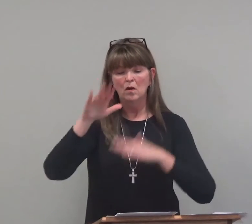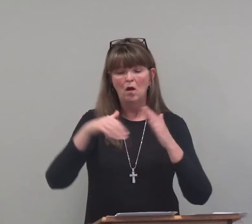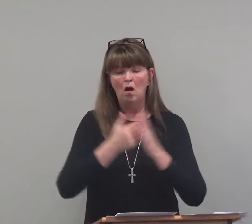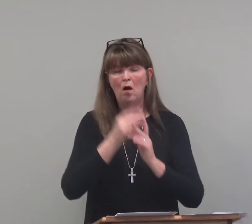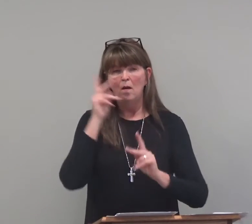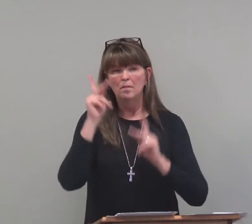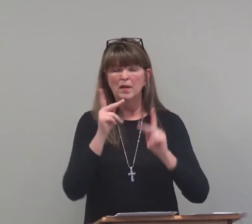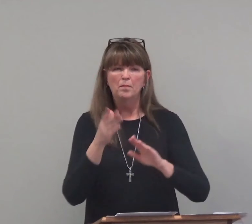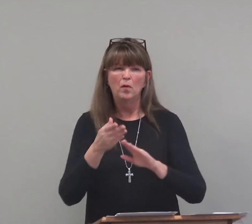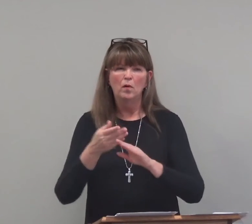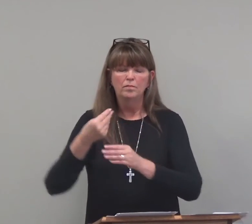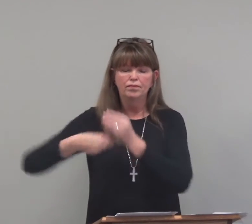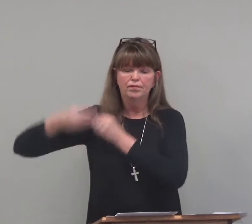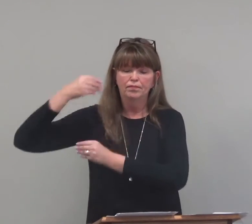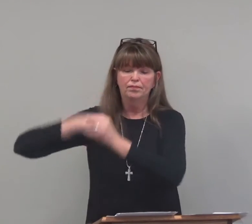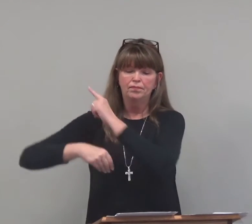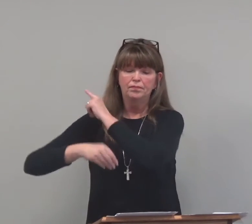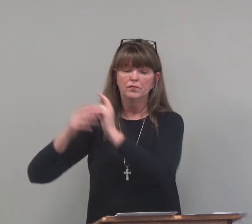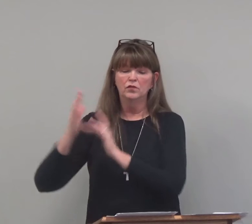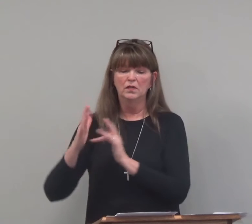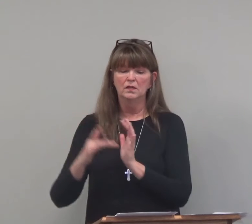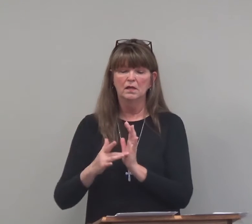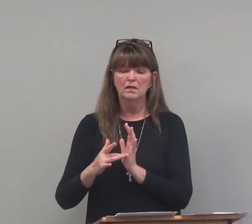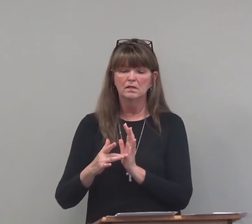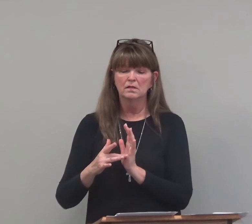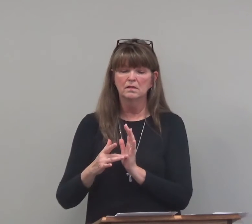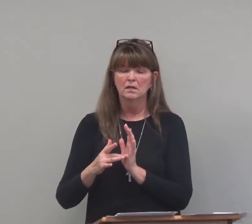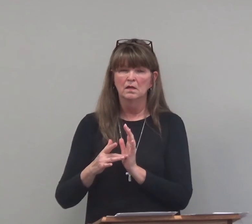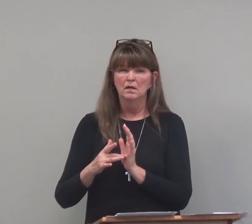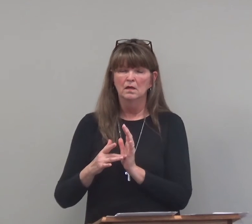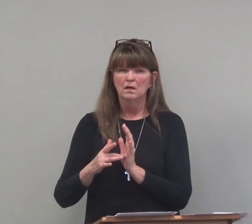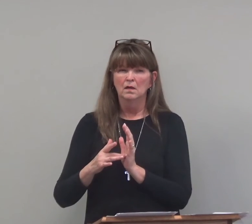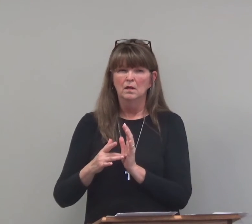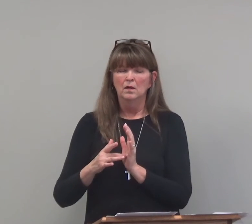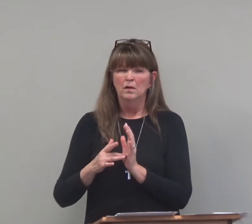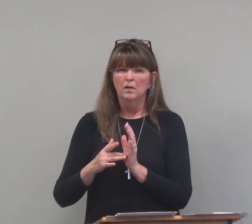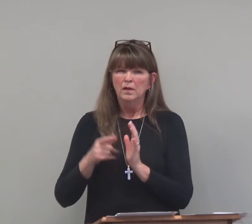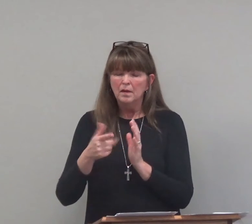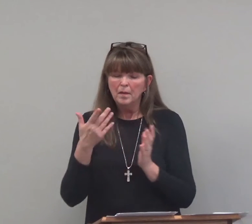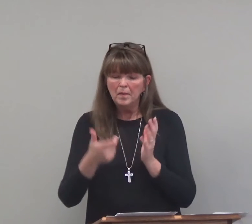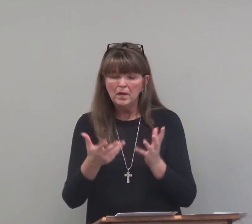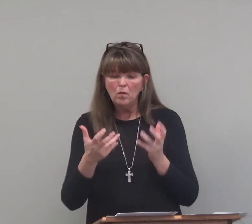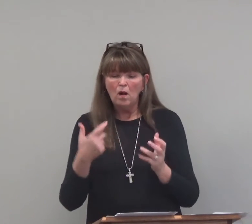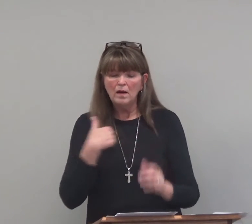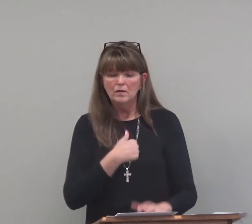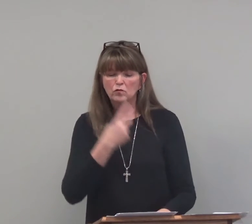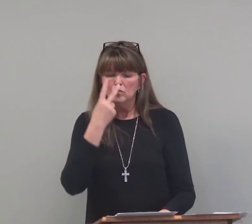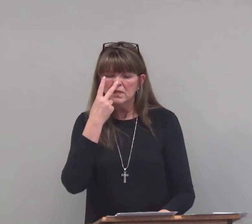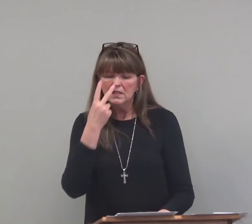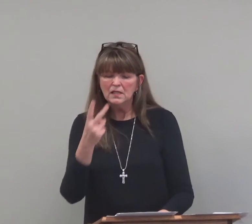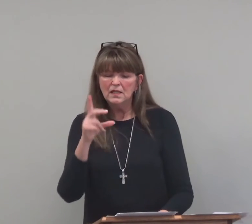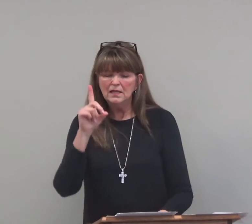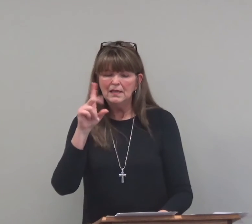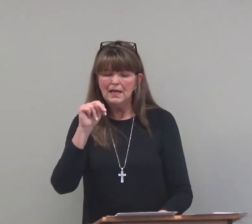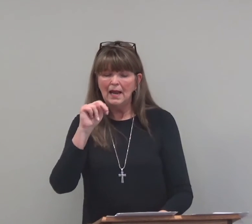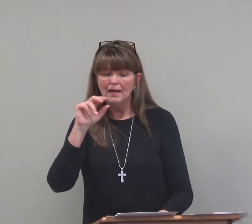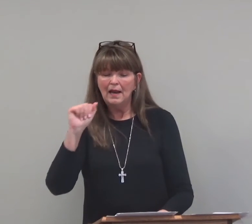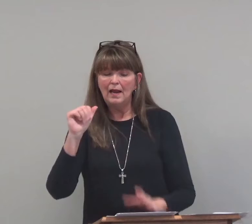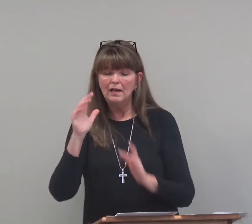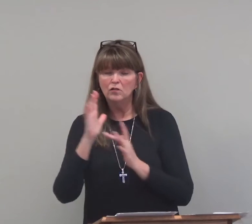born. And maybe Matthew wanted us to see all the folks who led up to Jesus. Maybe he wanted us to